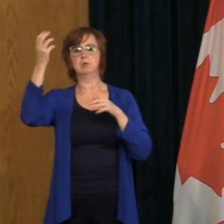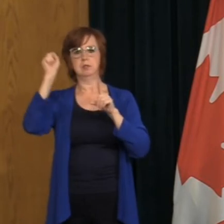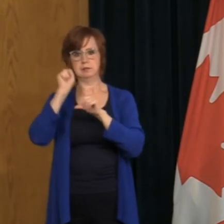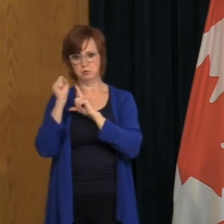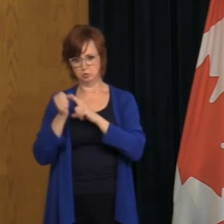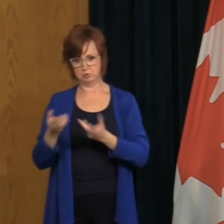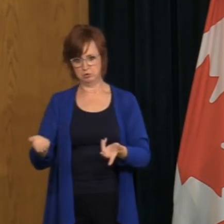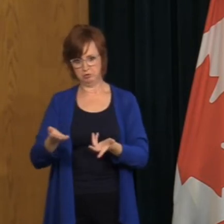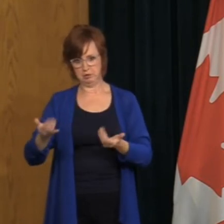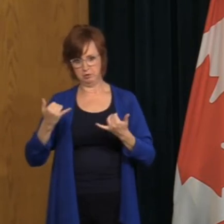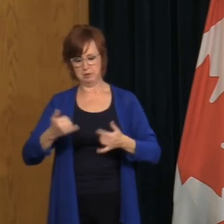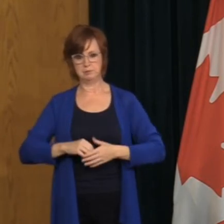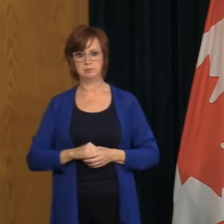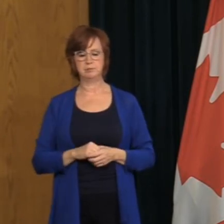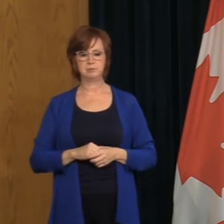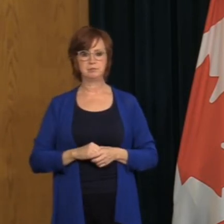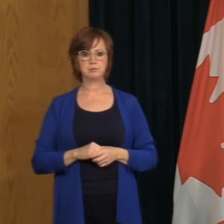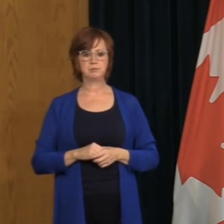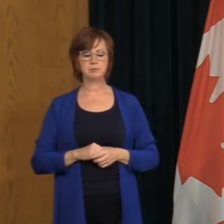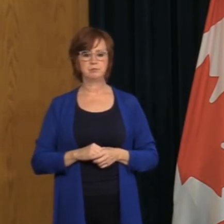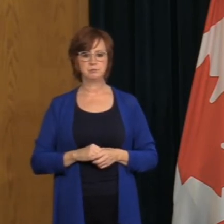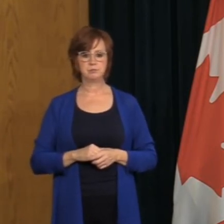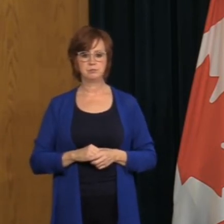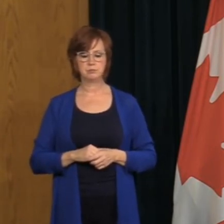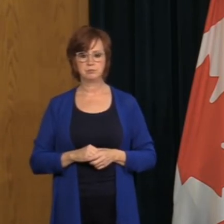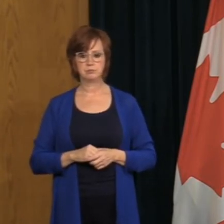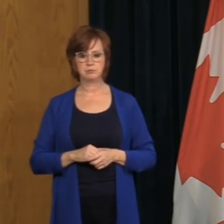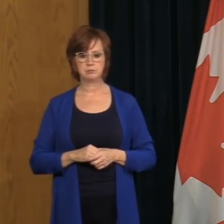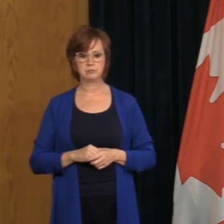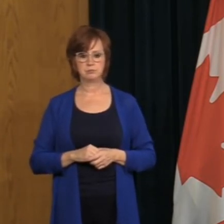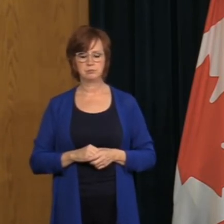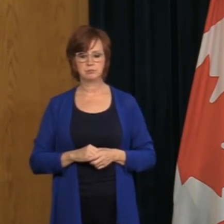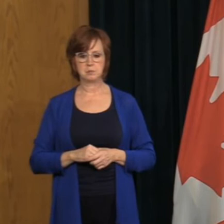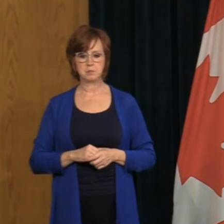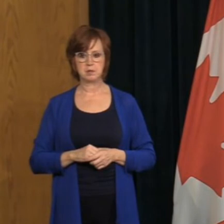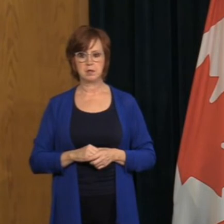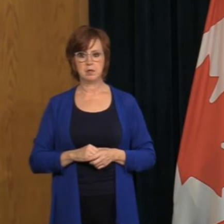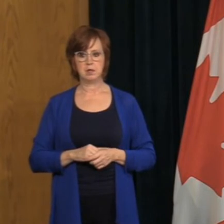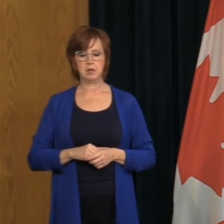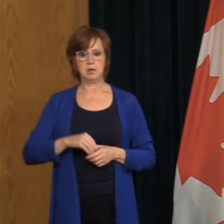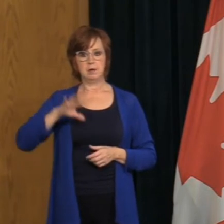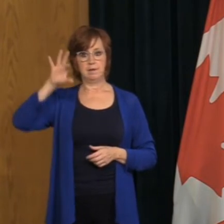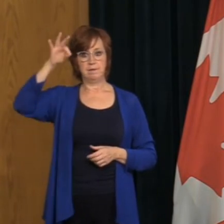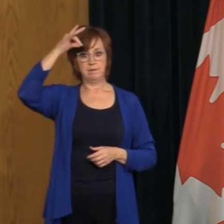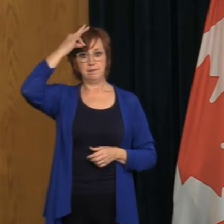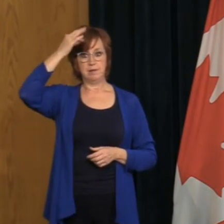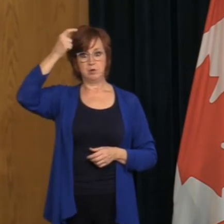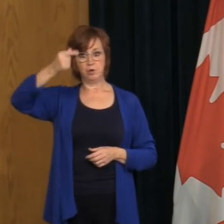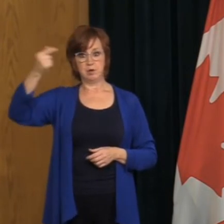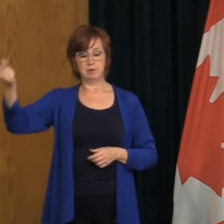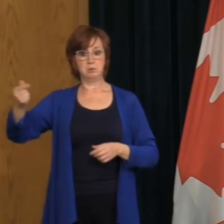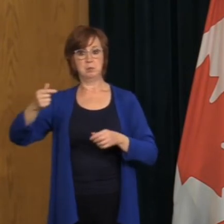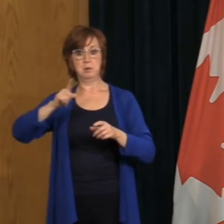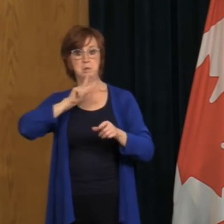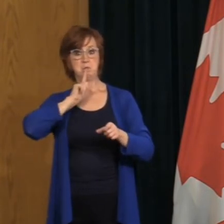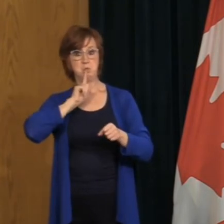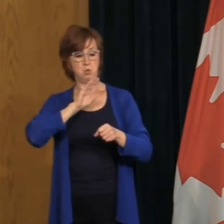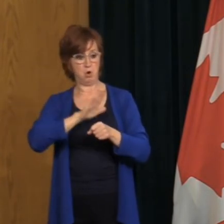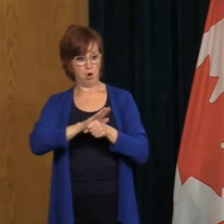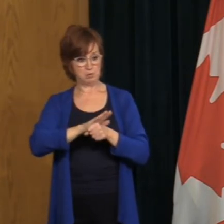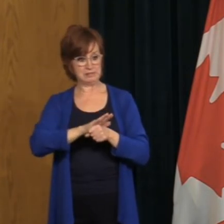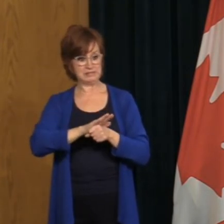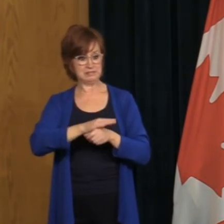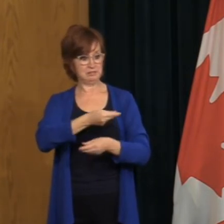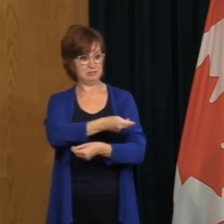would be the fact that if it is a federal initiative, it needs to be funded federally. All too often, we've seen a number of these programs that have come